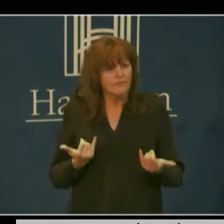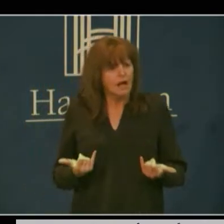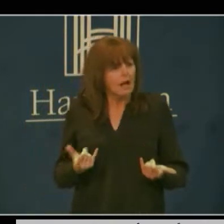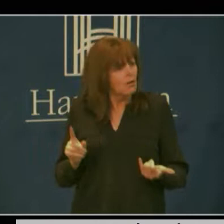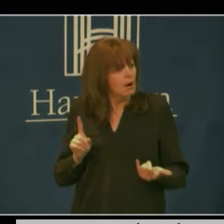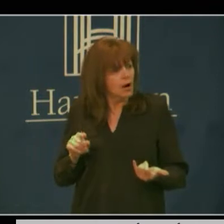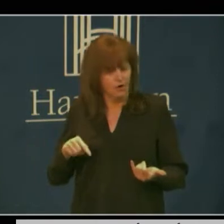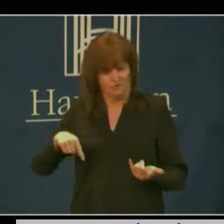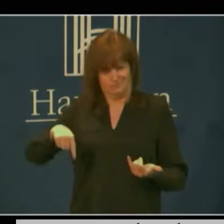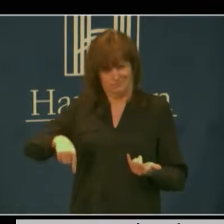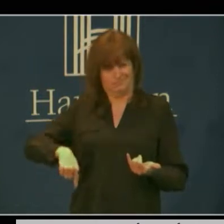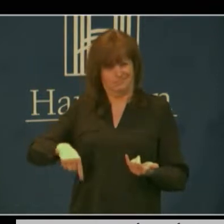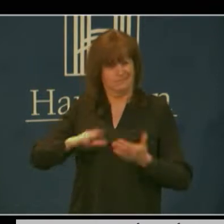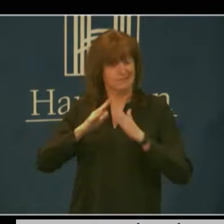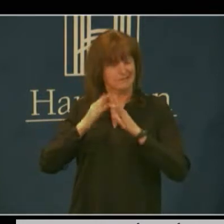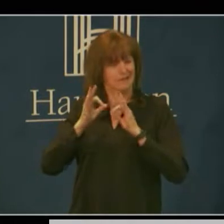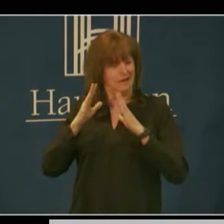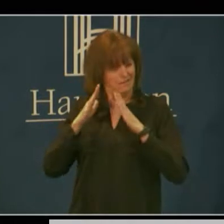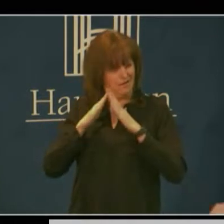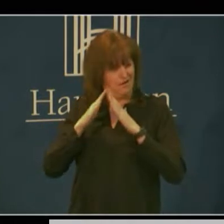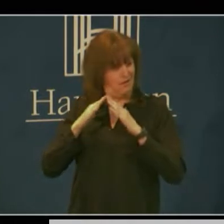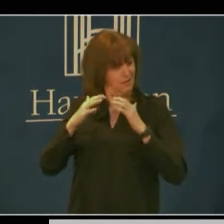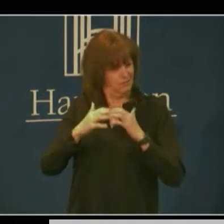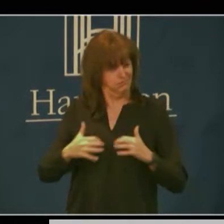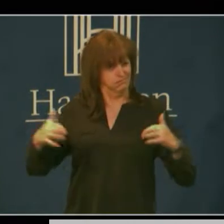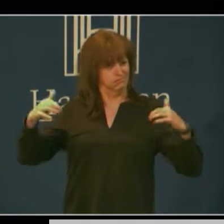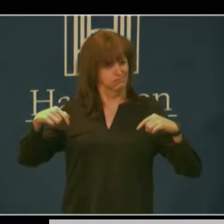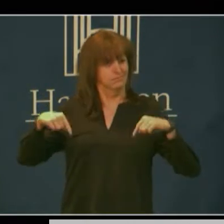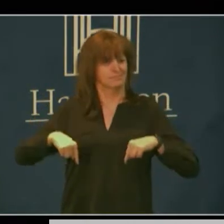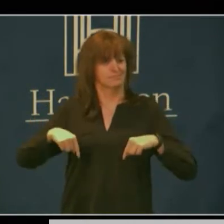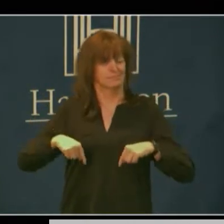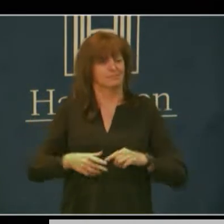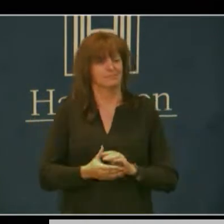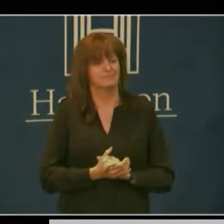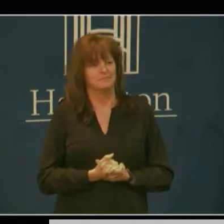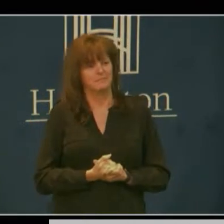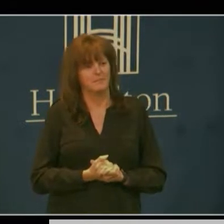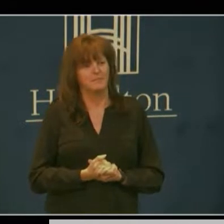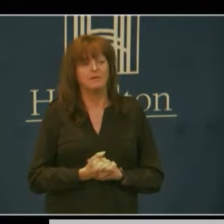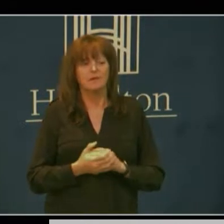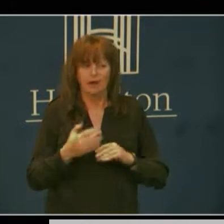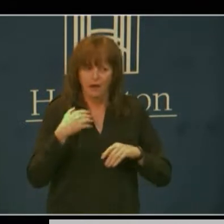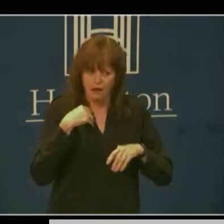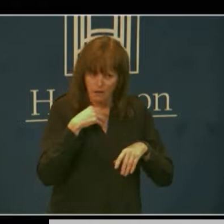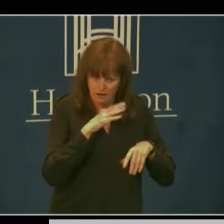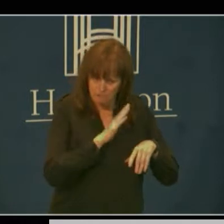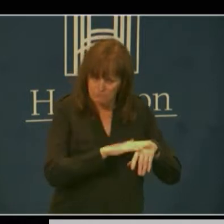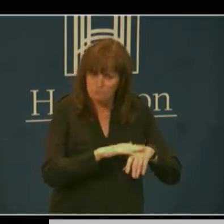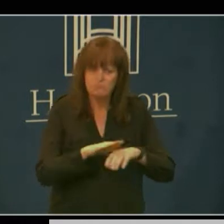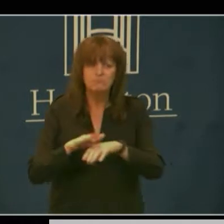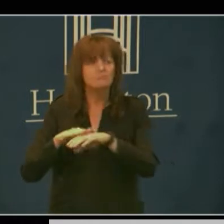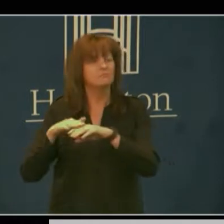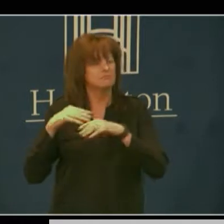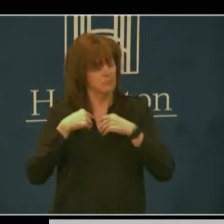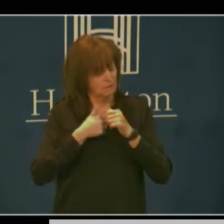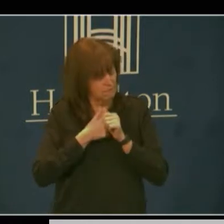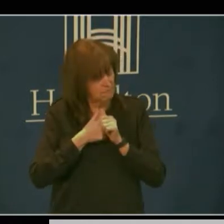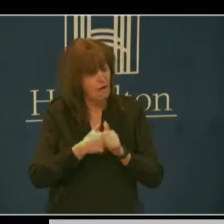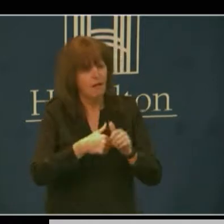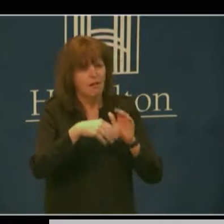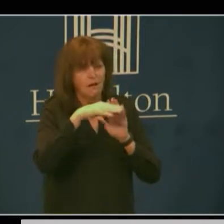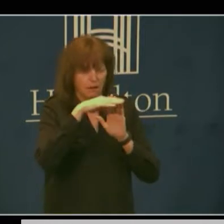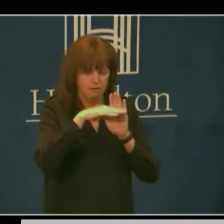we start, it's important for all of you to know that we are following all recommended procedures, including physical